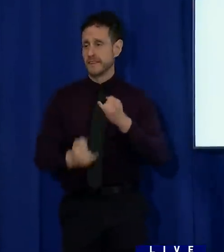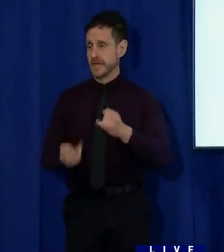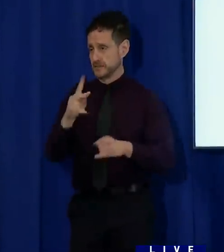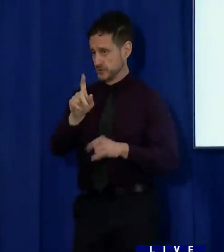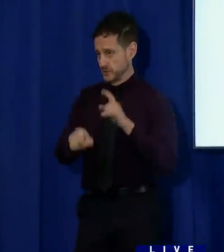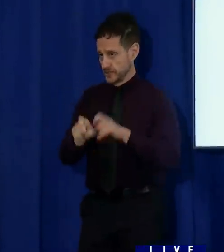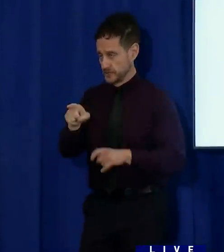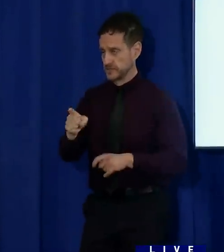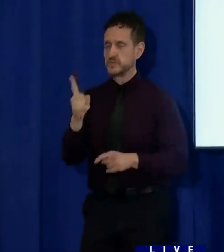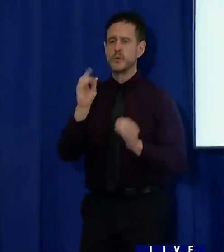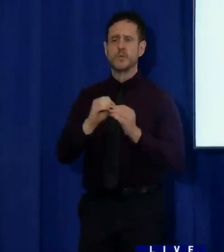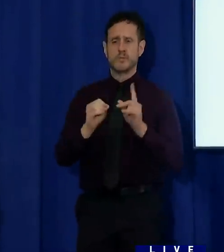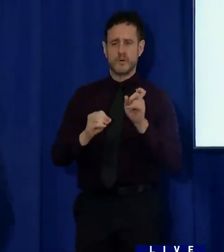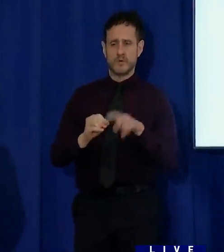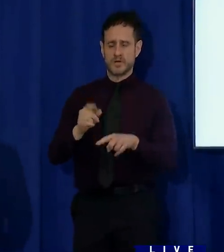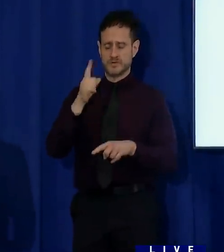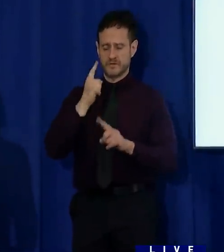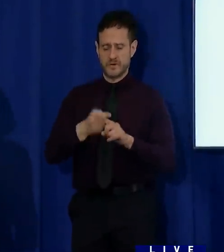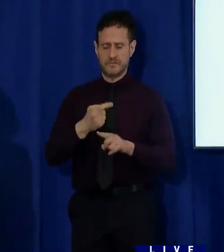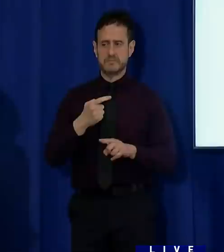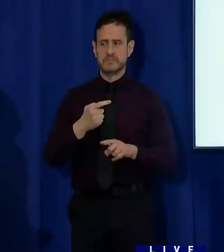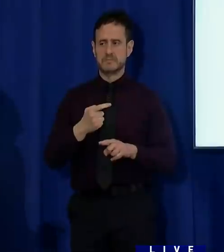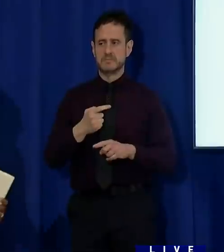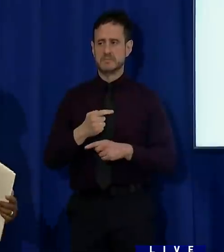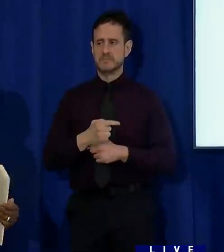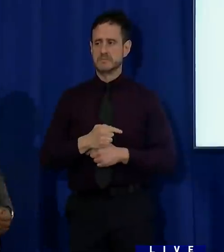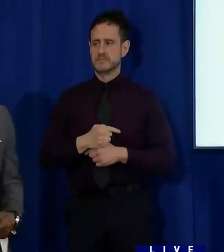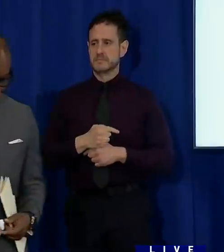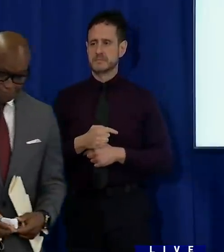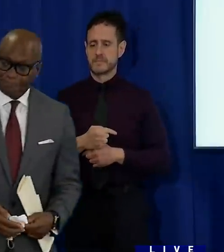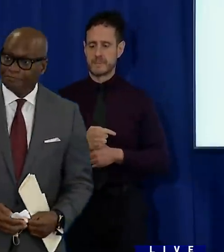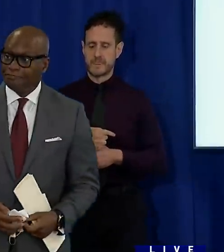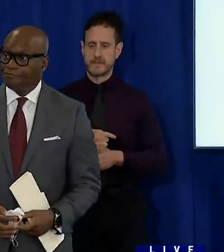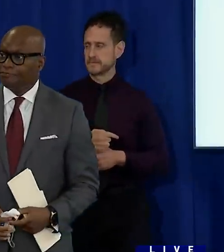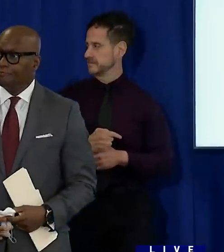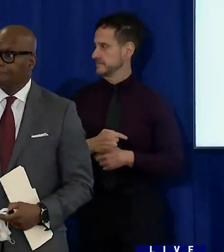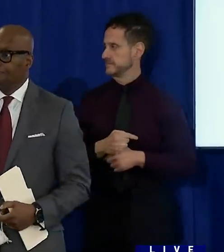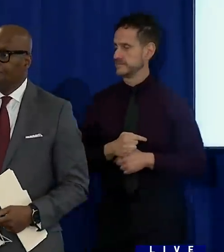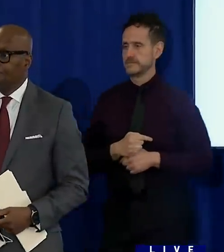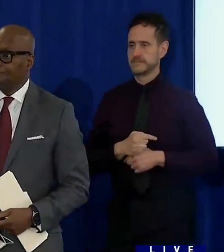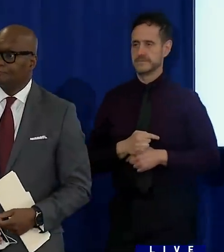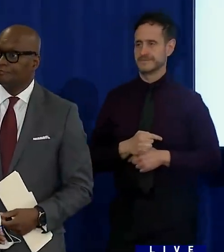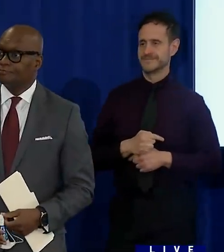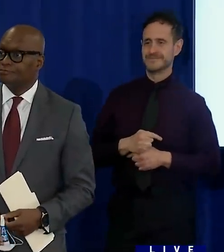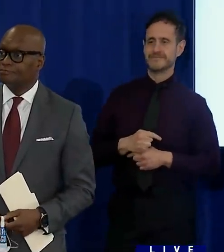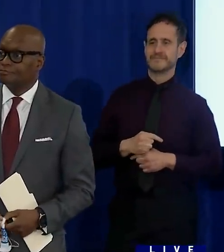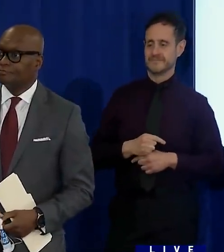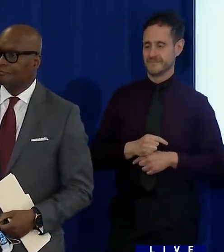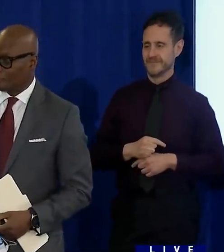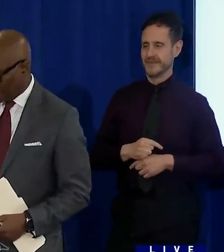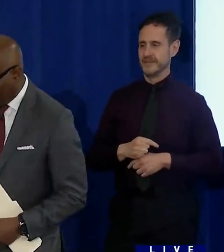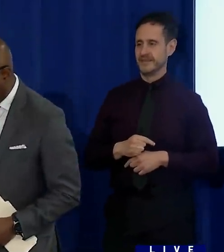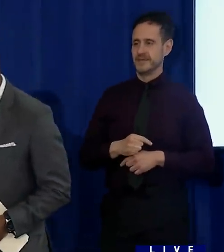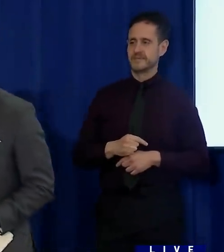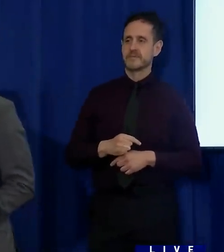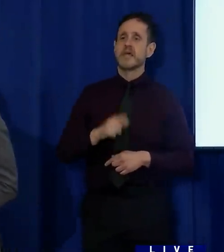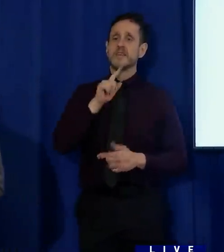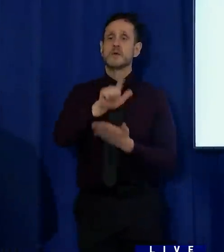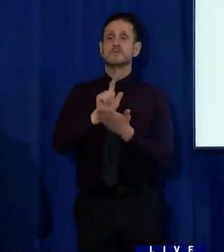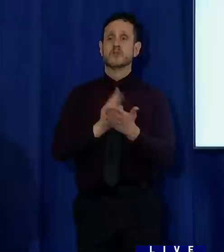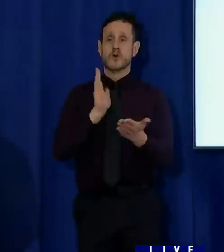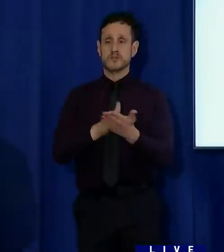One other one from my colleague, Charlie Wojciechowski. There has been a wrongful police raid lawsuit, Superintendent, that was filed